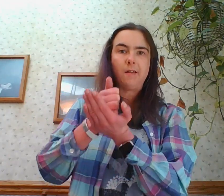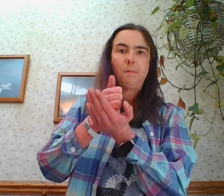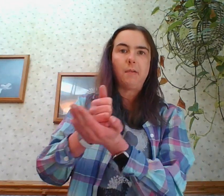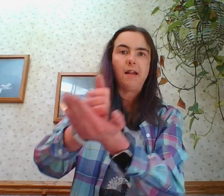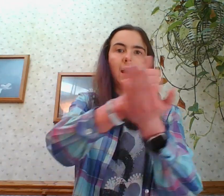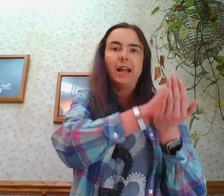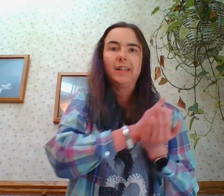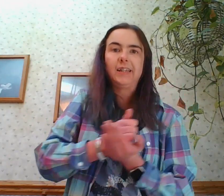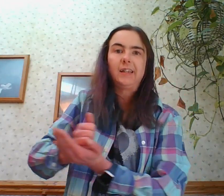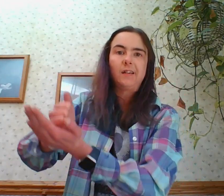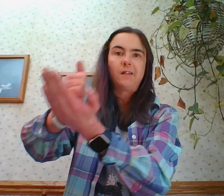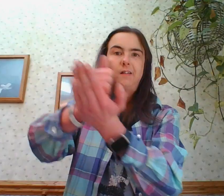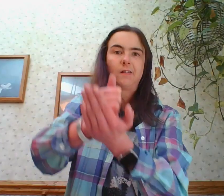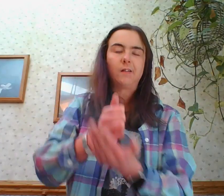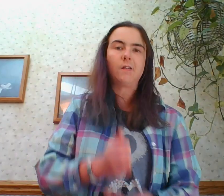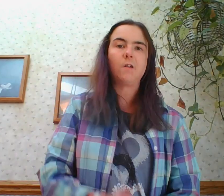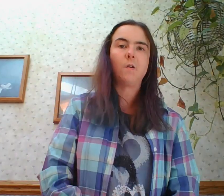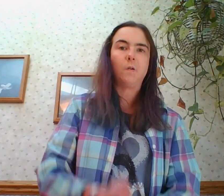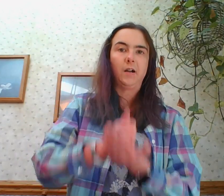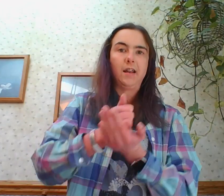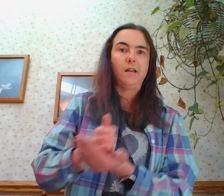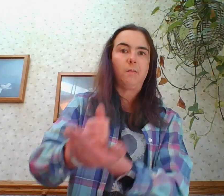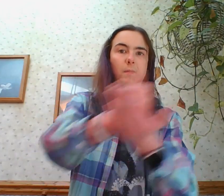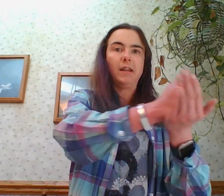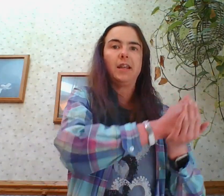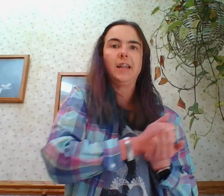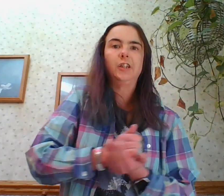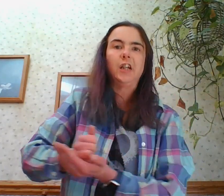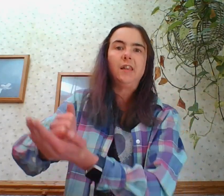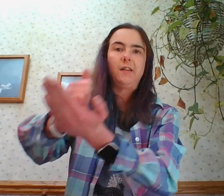Help us. Or help each other.